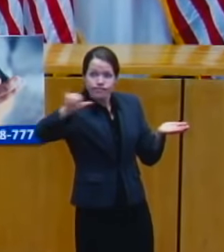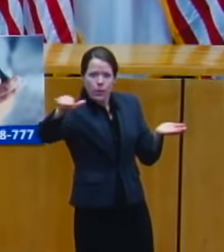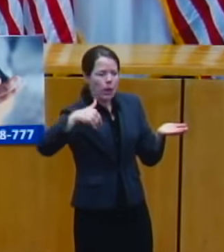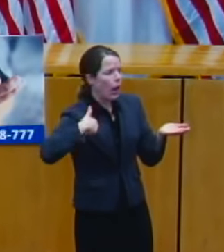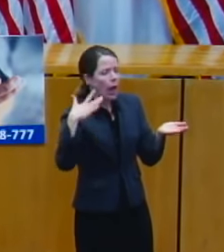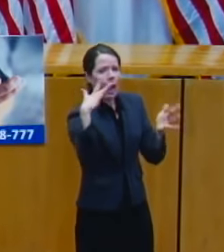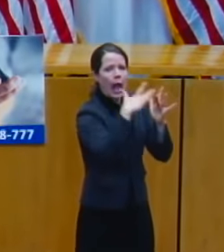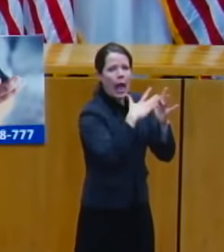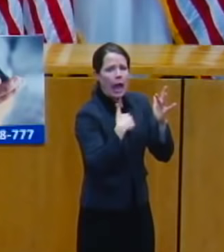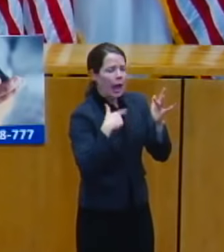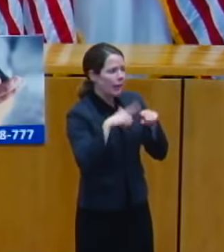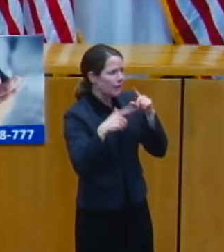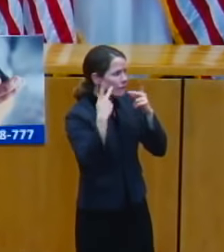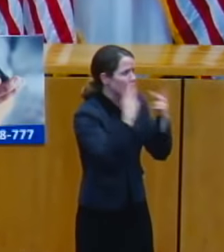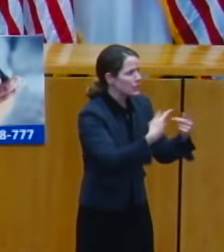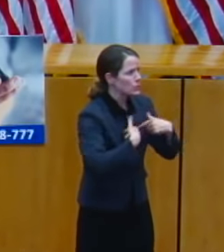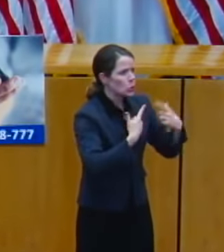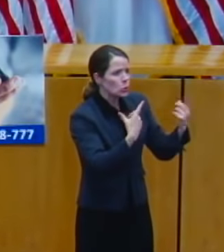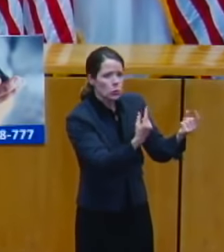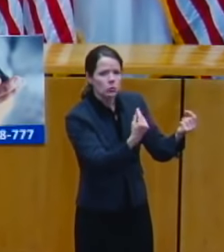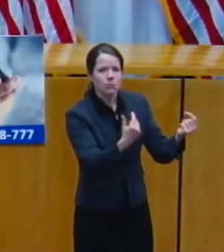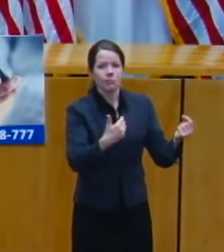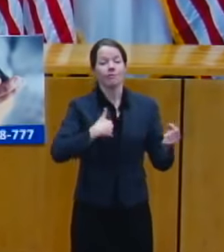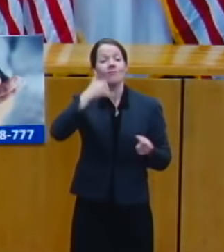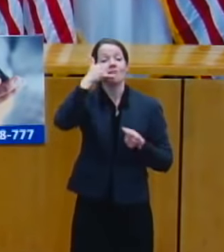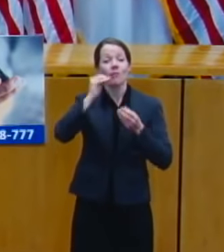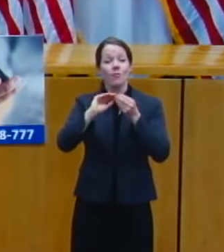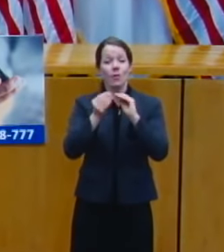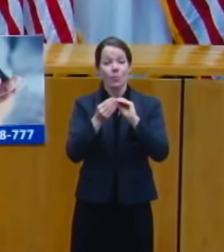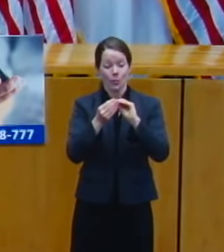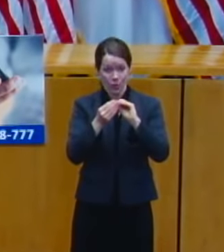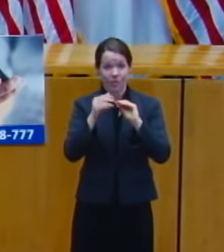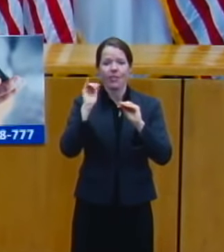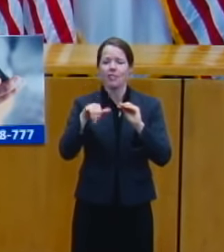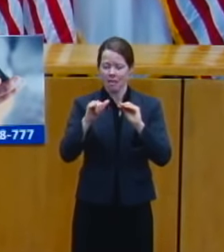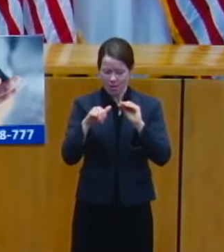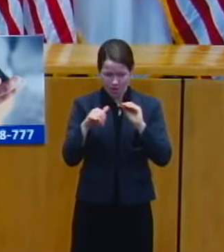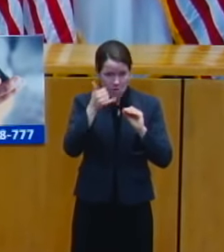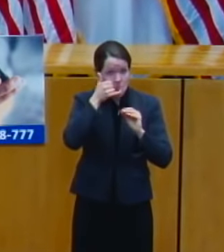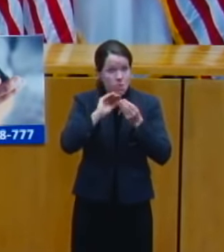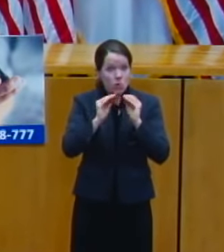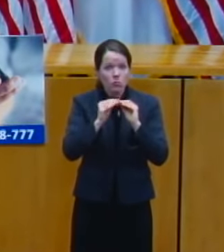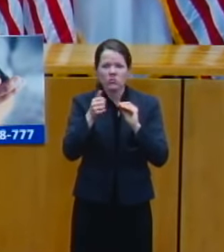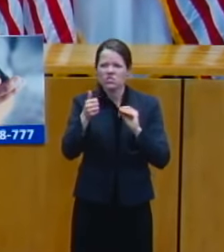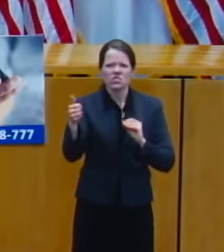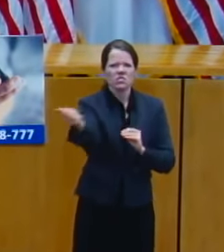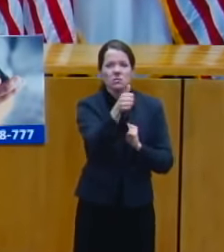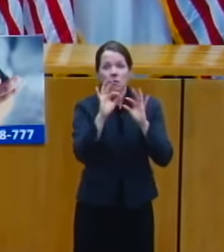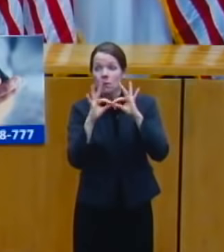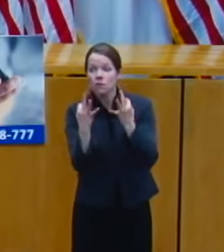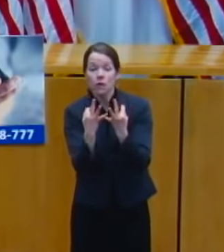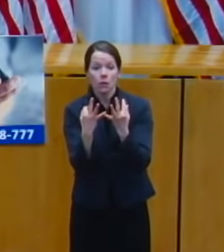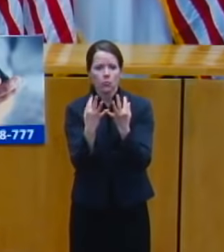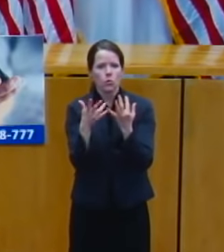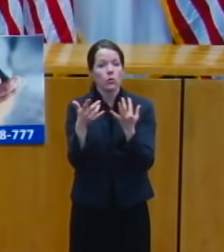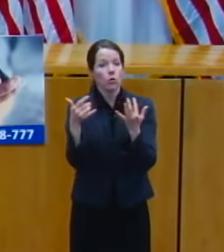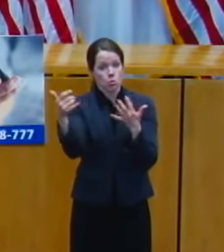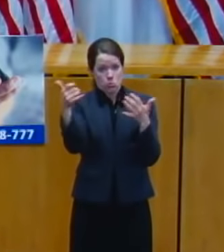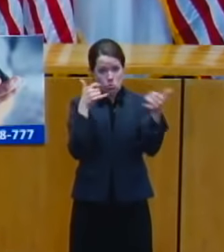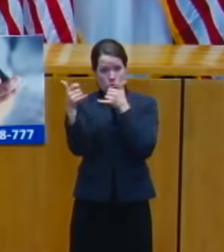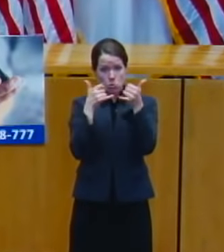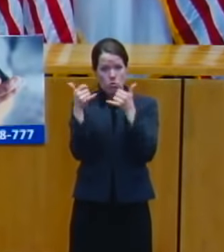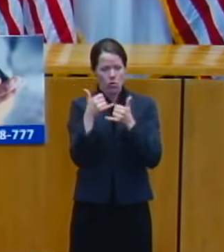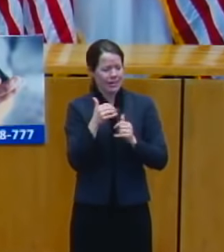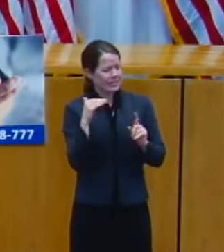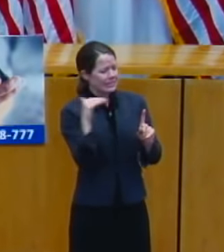families who can't visit their loved ones. The new phone line provides one central contact for anyone who has questions